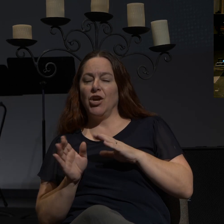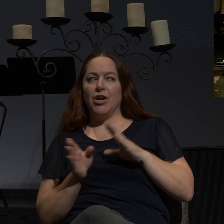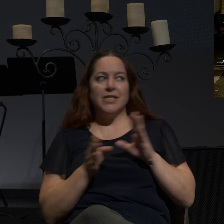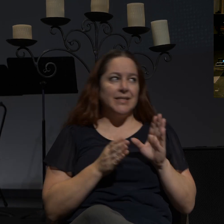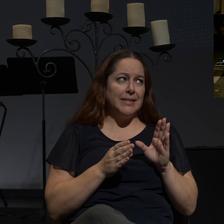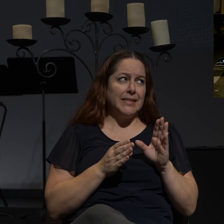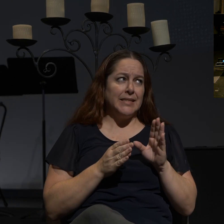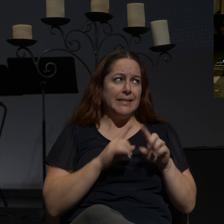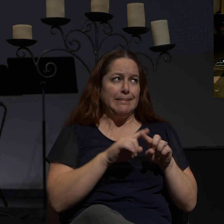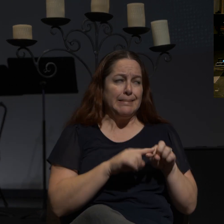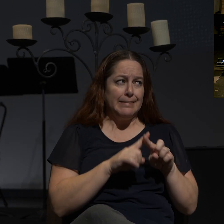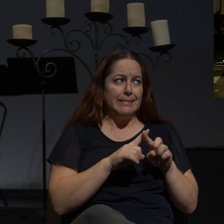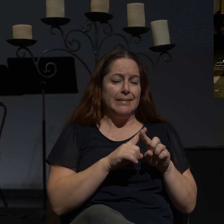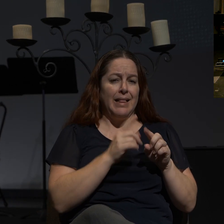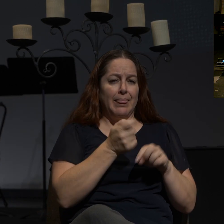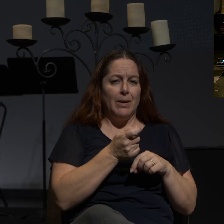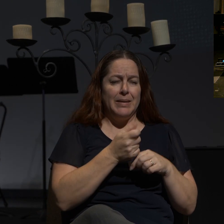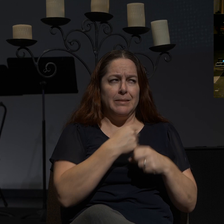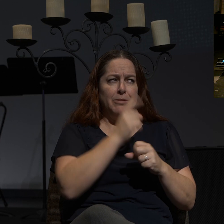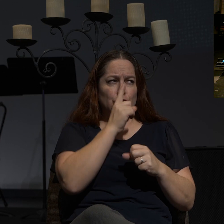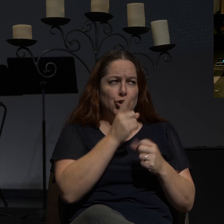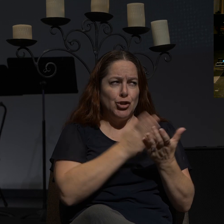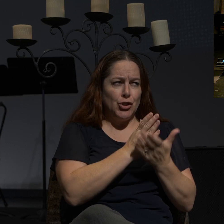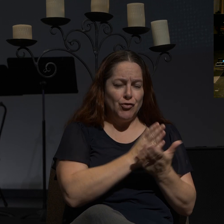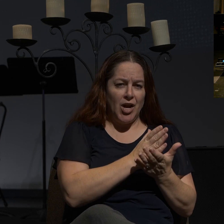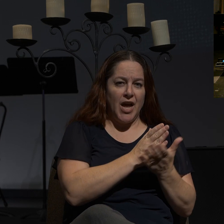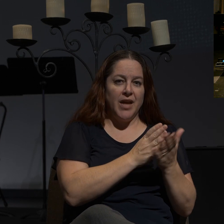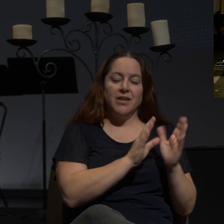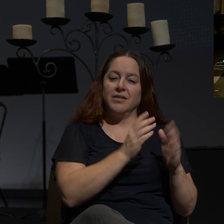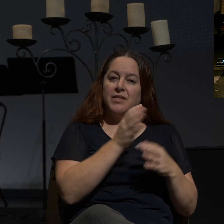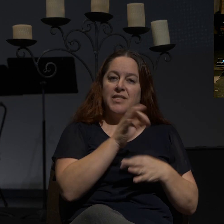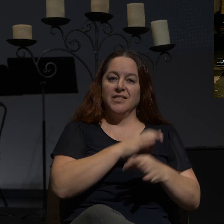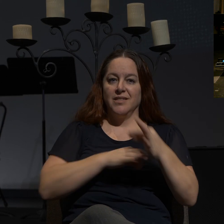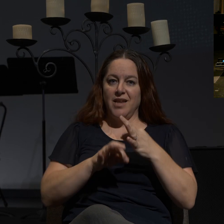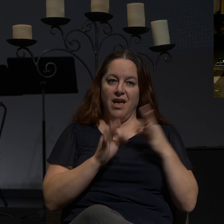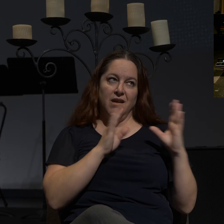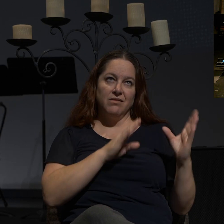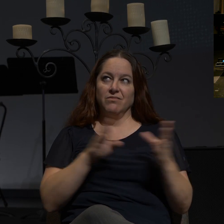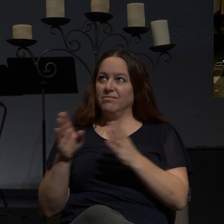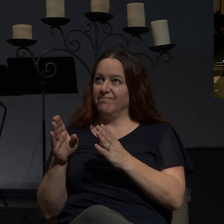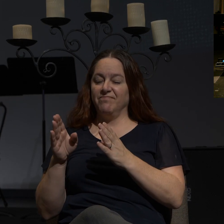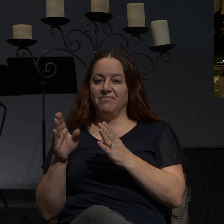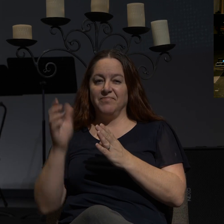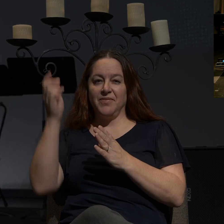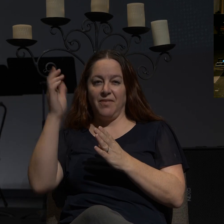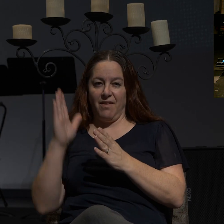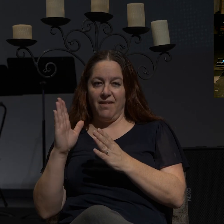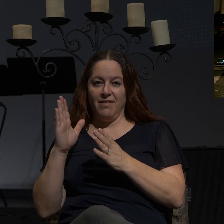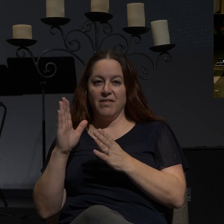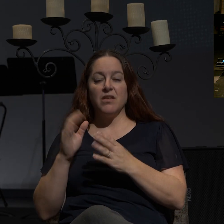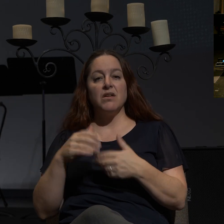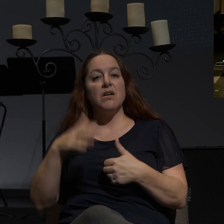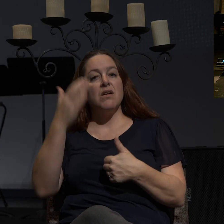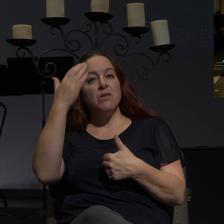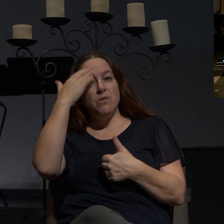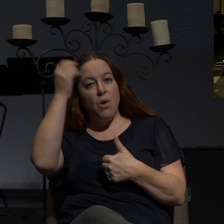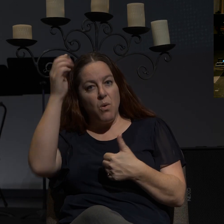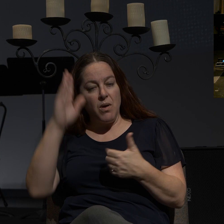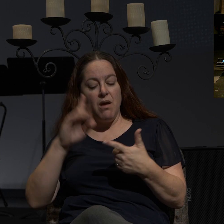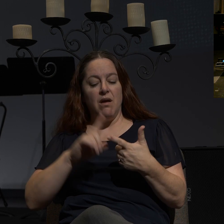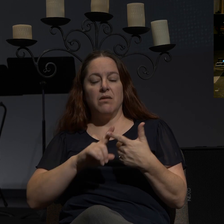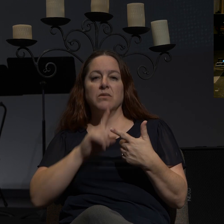just to cover your bases, just to make sure everything goes okay? God wants his people to know him, to be real with